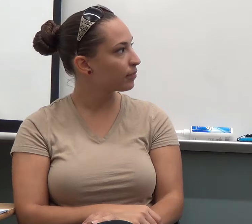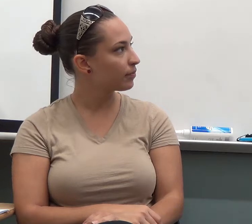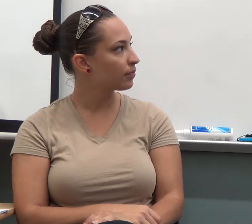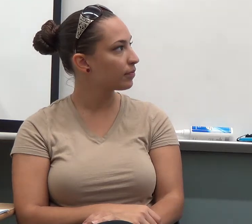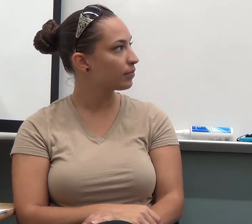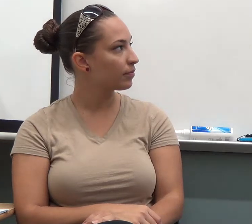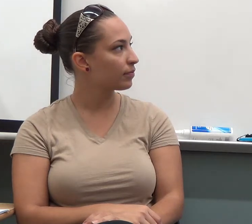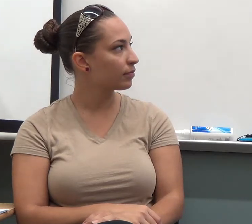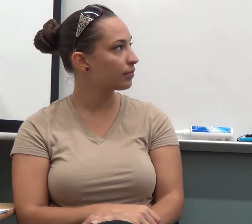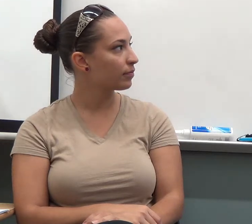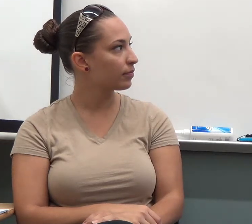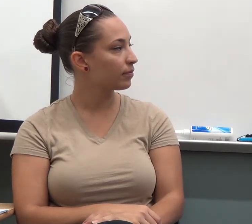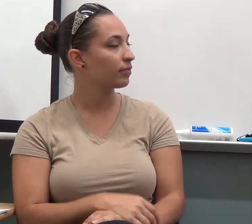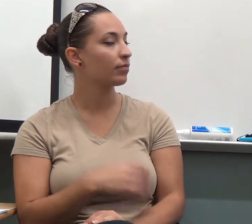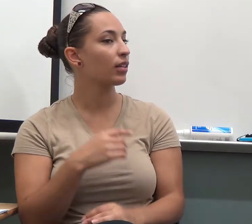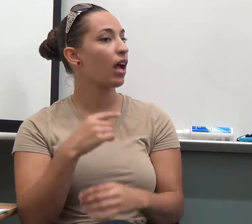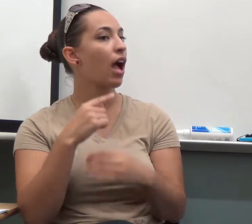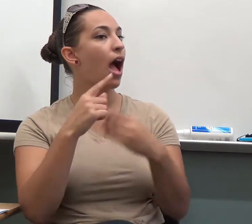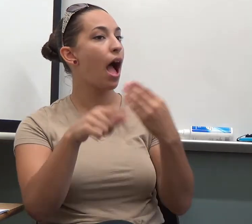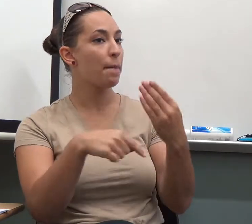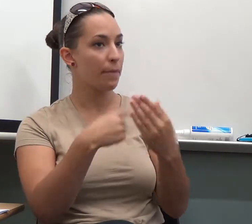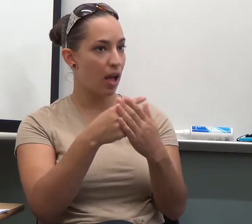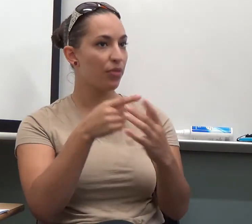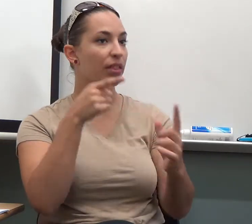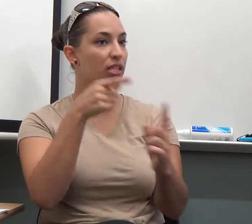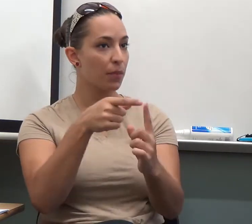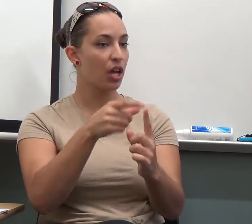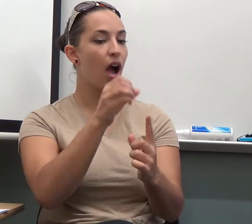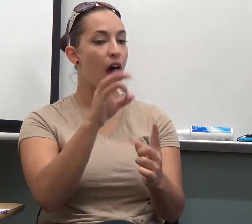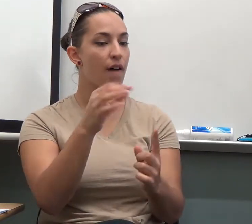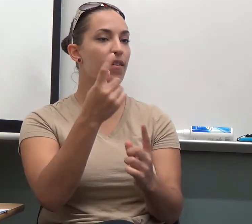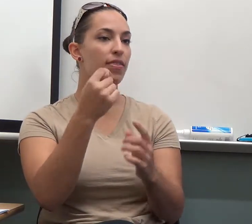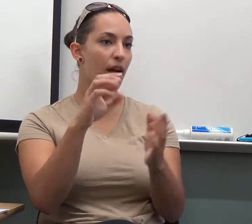About the subject of the paragraph